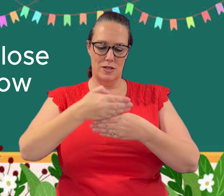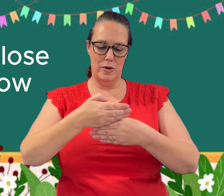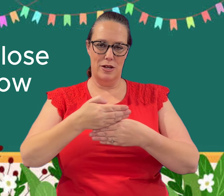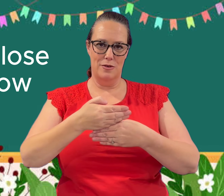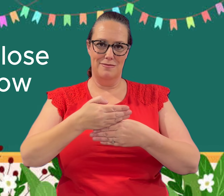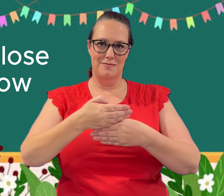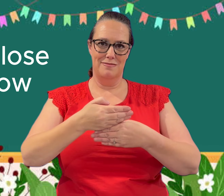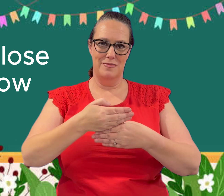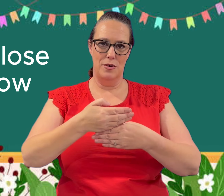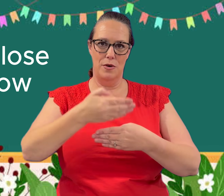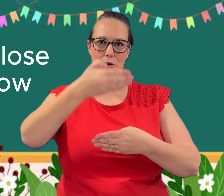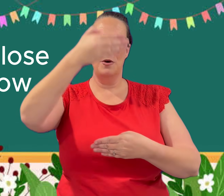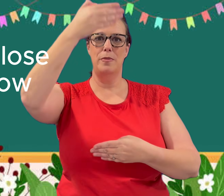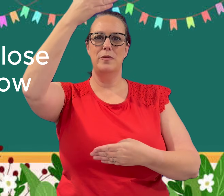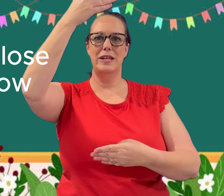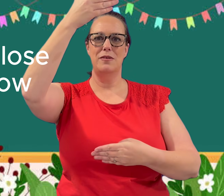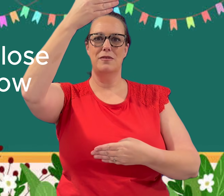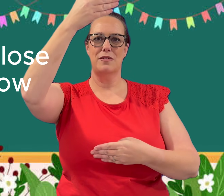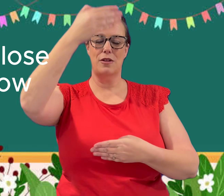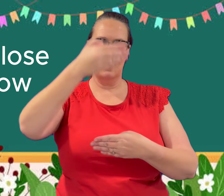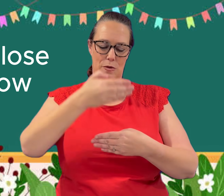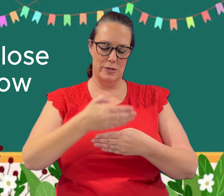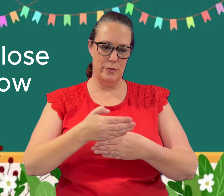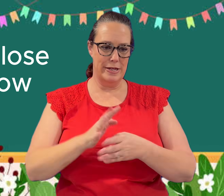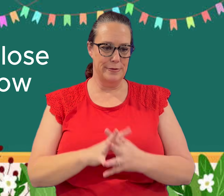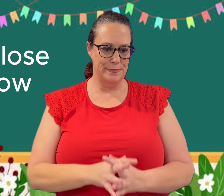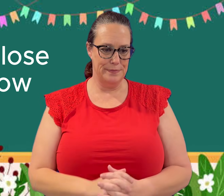window. Open the window, close the window.